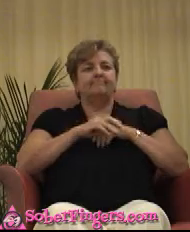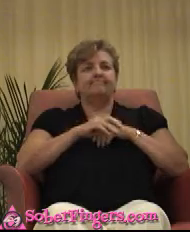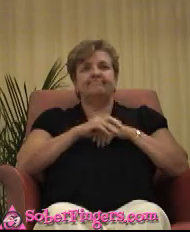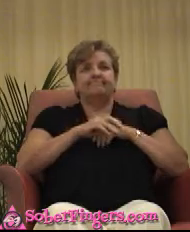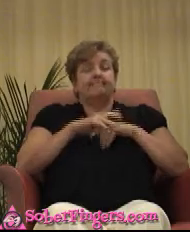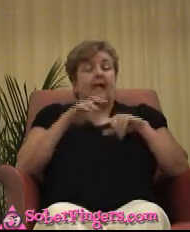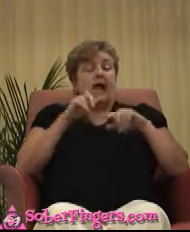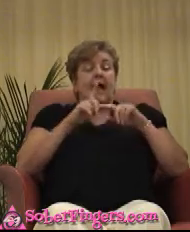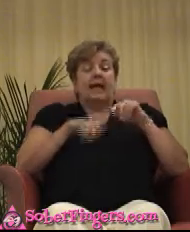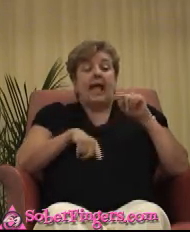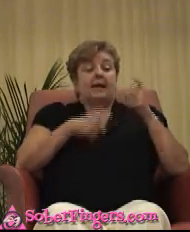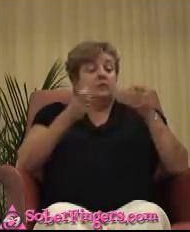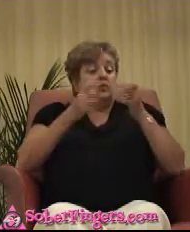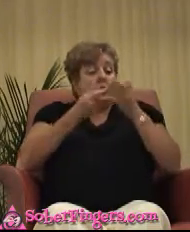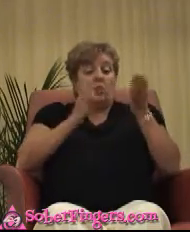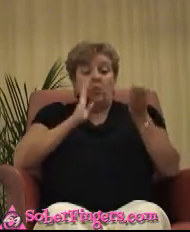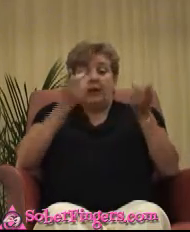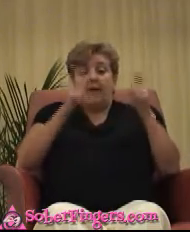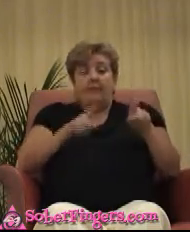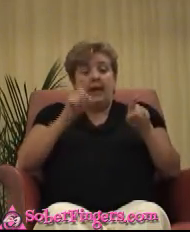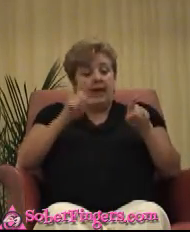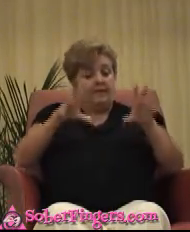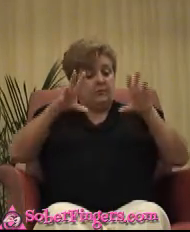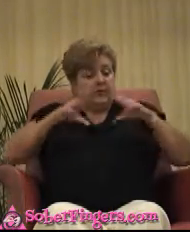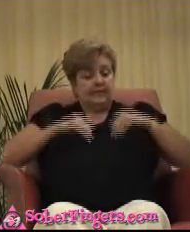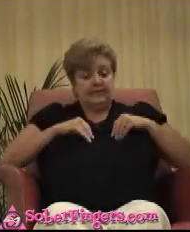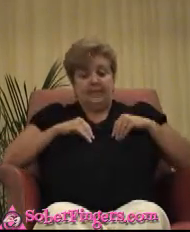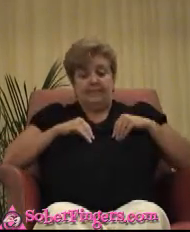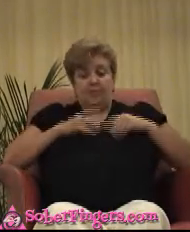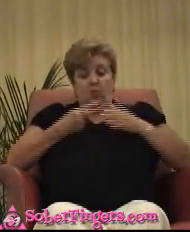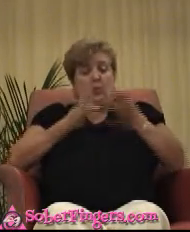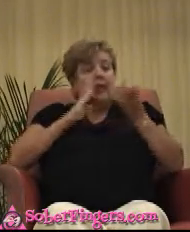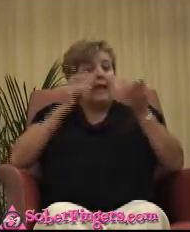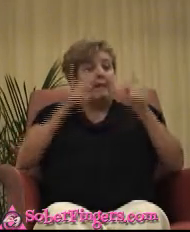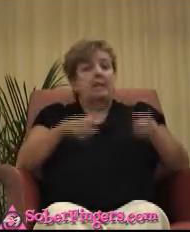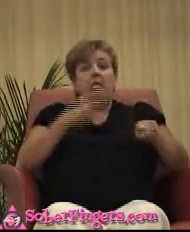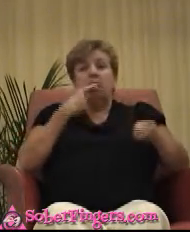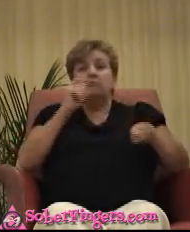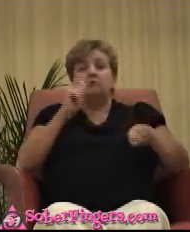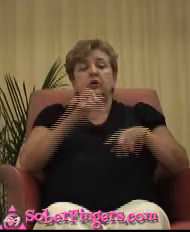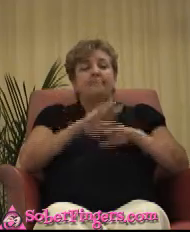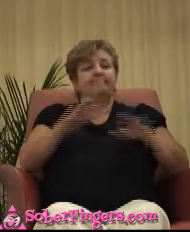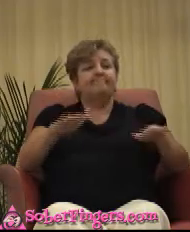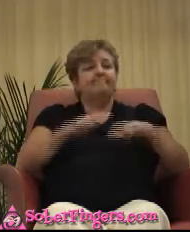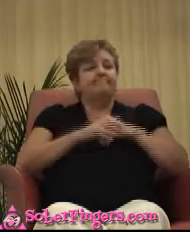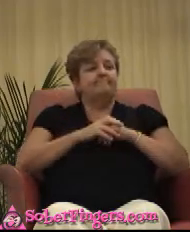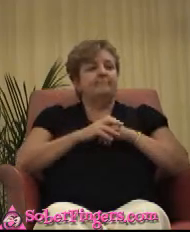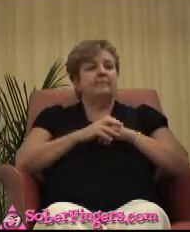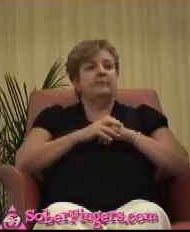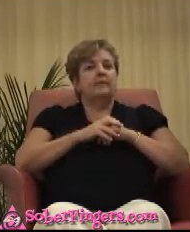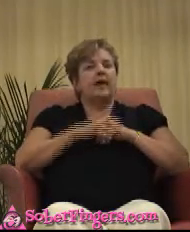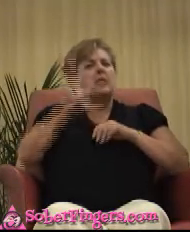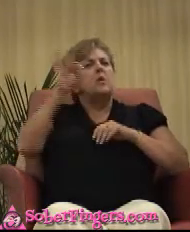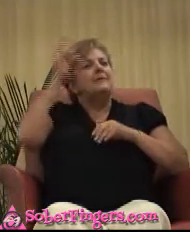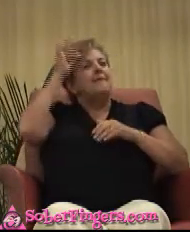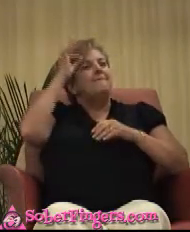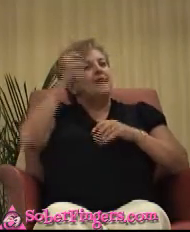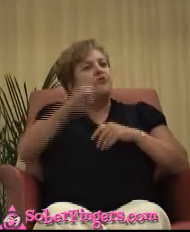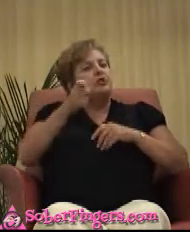happen. I've got to accept whatever it is, no matter what. And there had been a judge in federal judge in treatment with me. He cornered me every